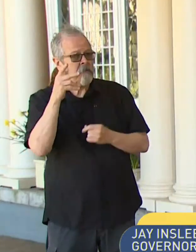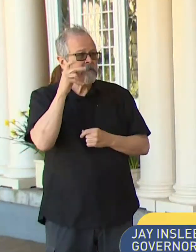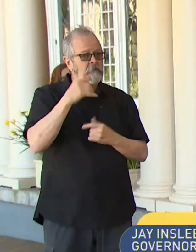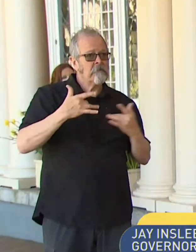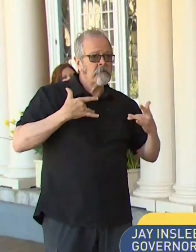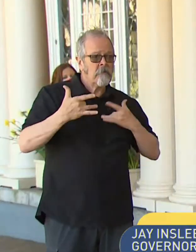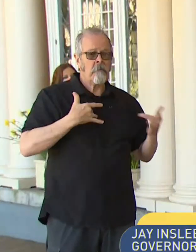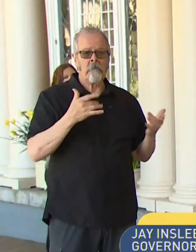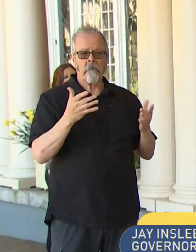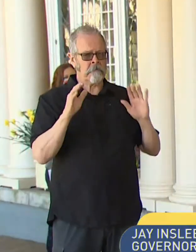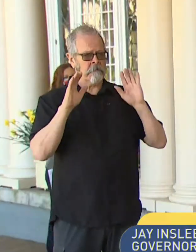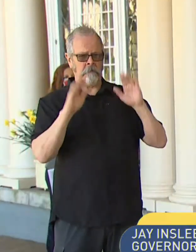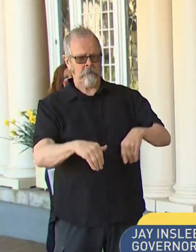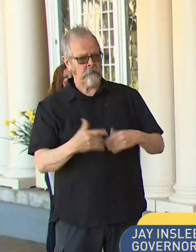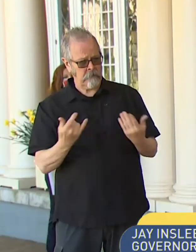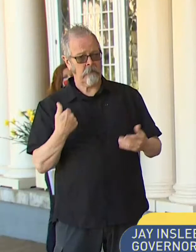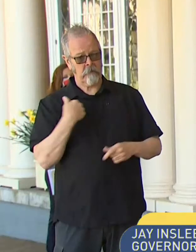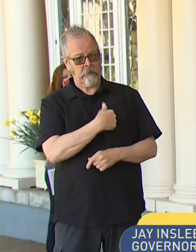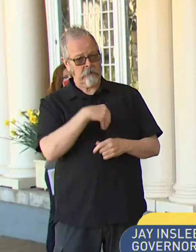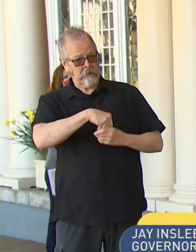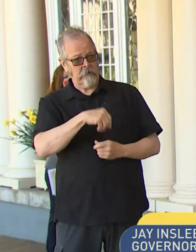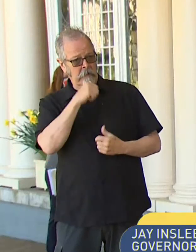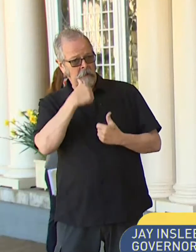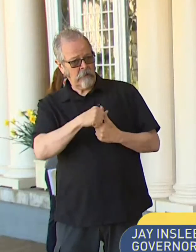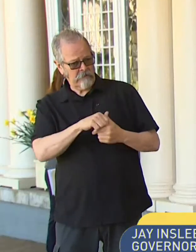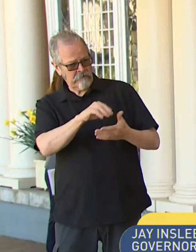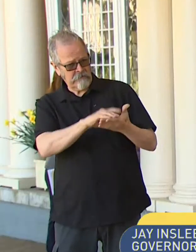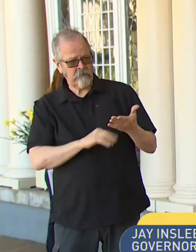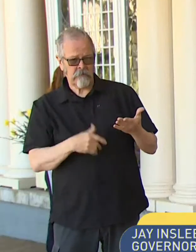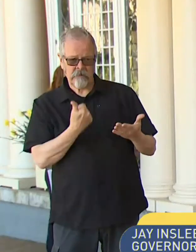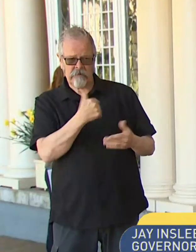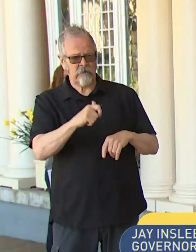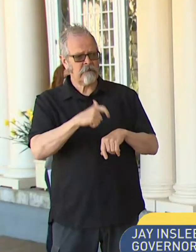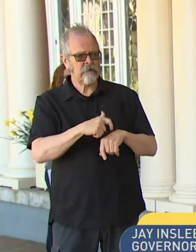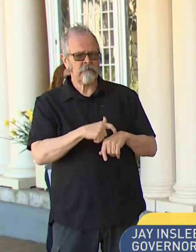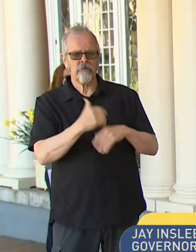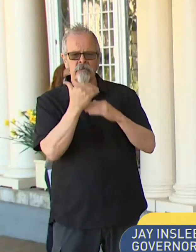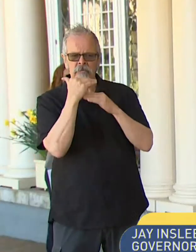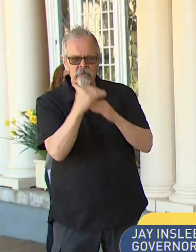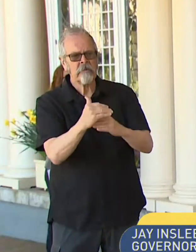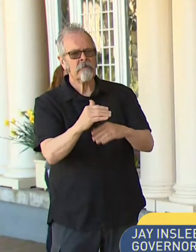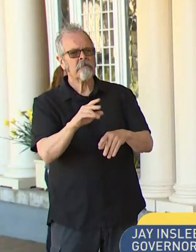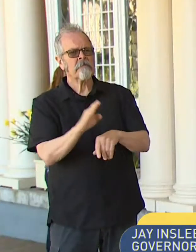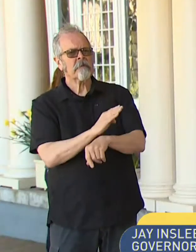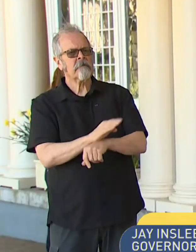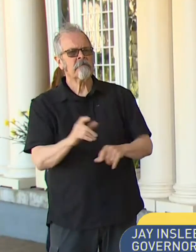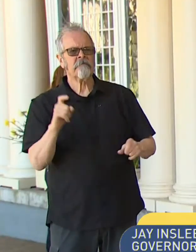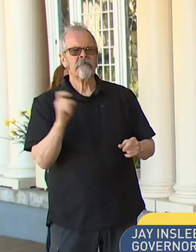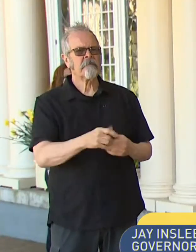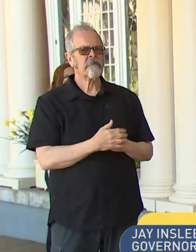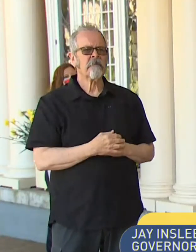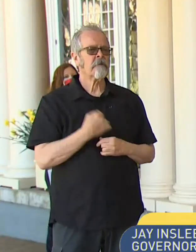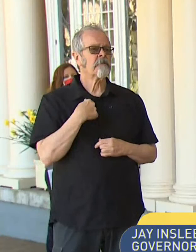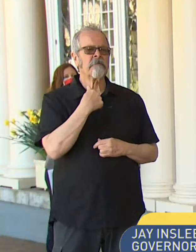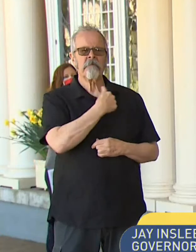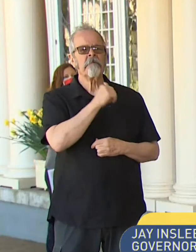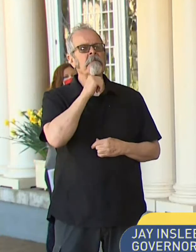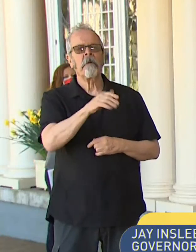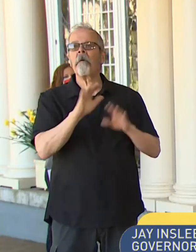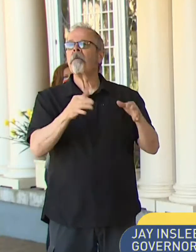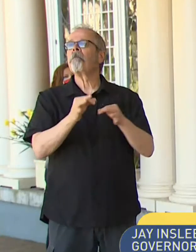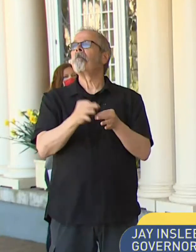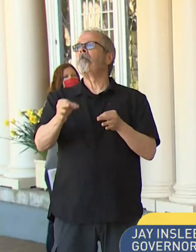us in the letter, we feel those. Anytime you restrict a business, you don't do this cavalierly. We've thought deeply about